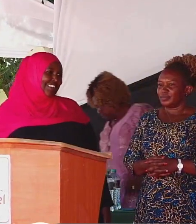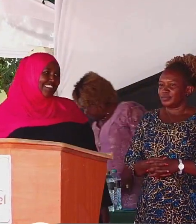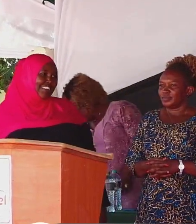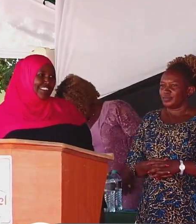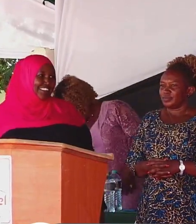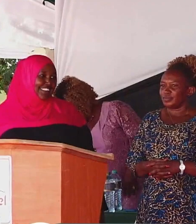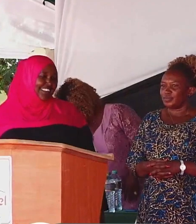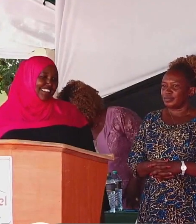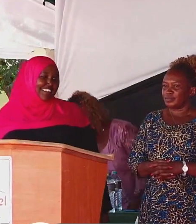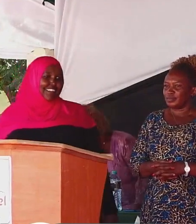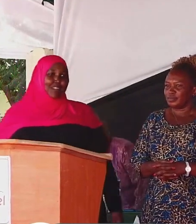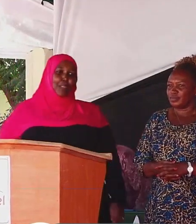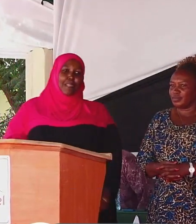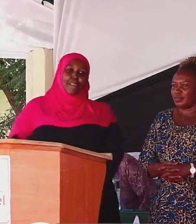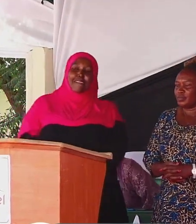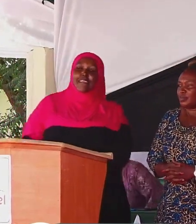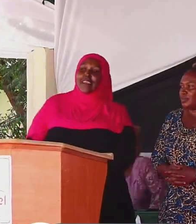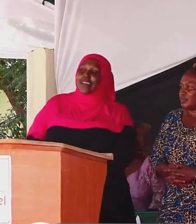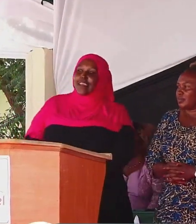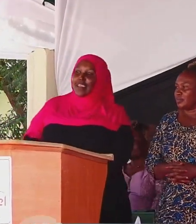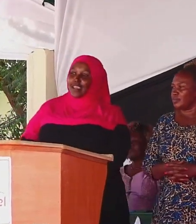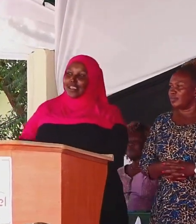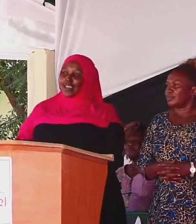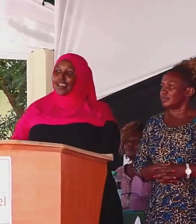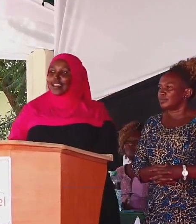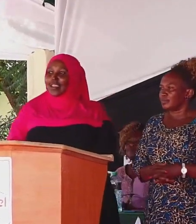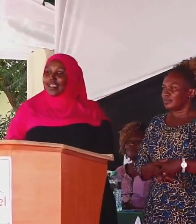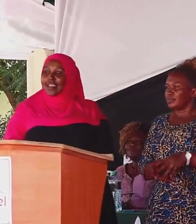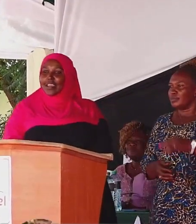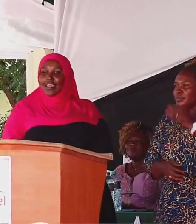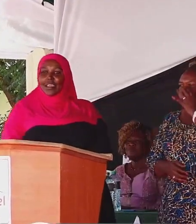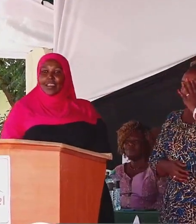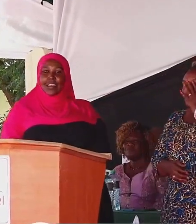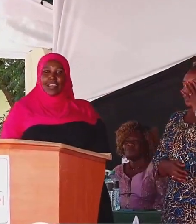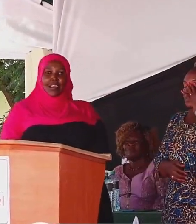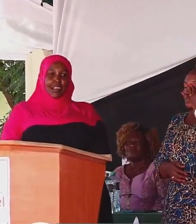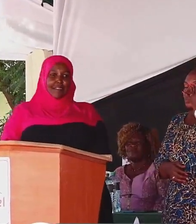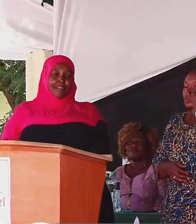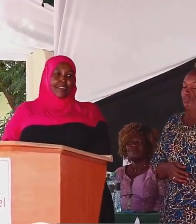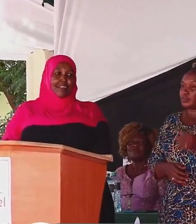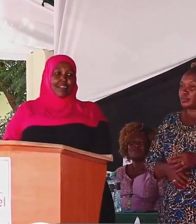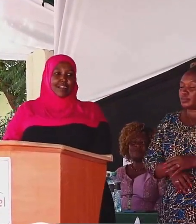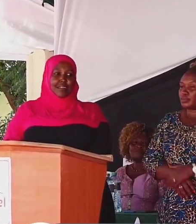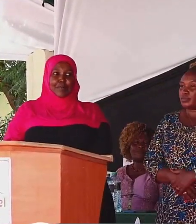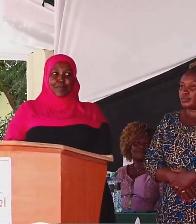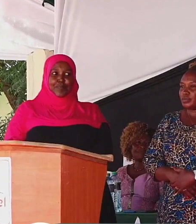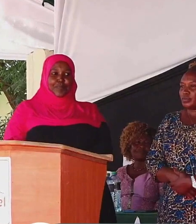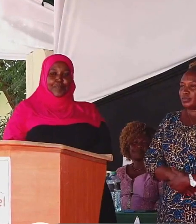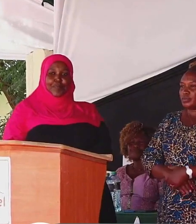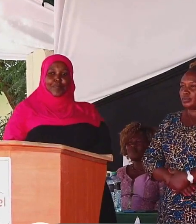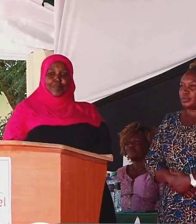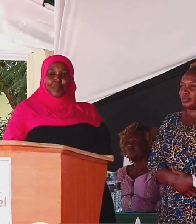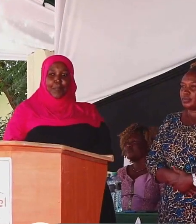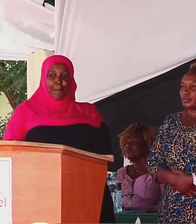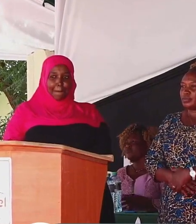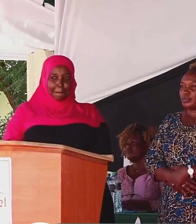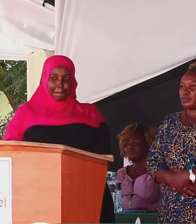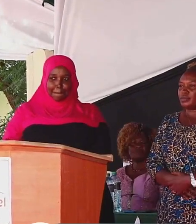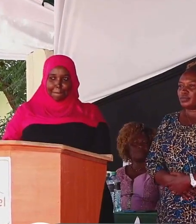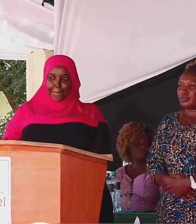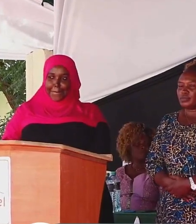wanasema mama mmoja kwa sababu kati ya 30 we elected him 30, yeye tu